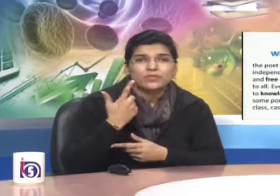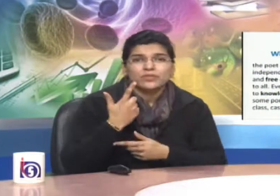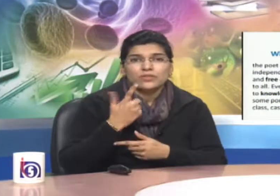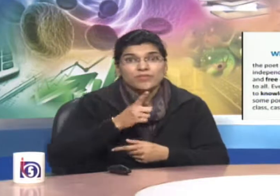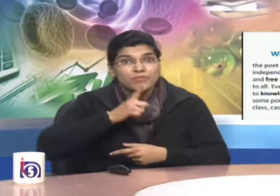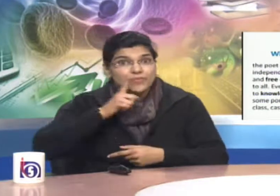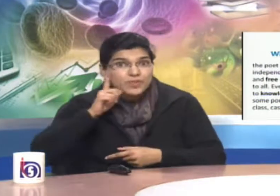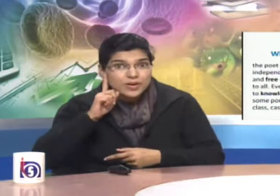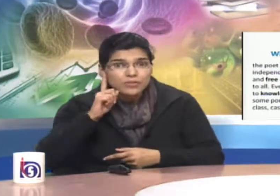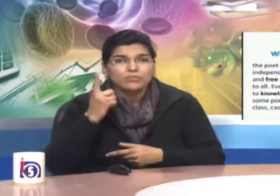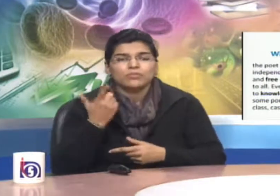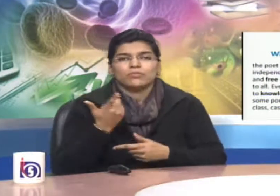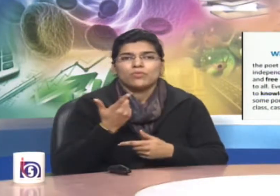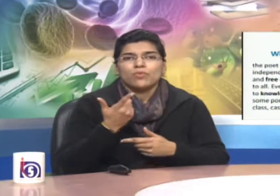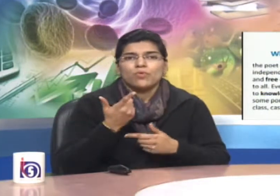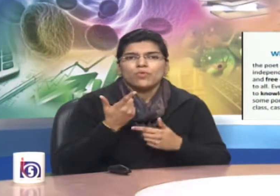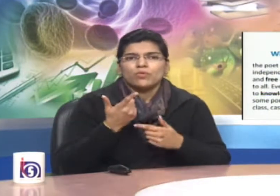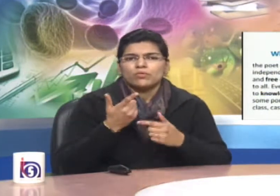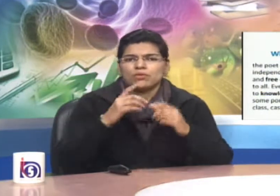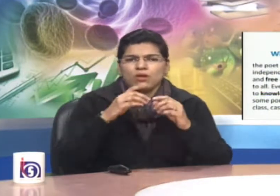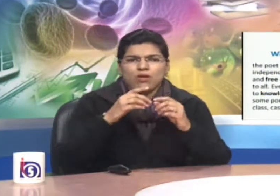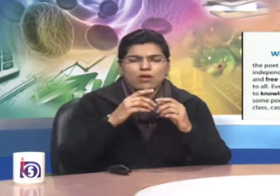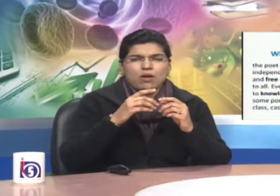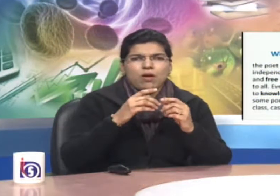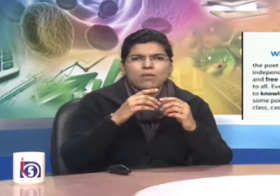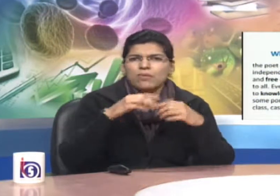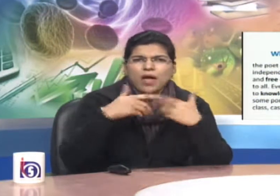He's covering every part of society